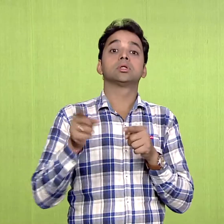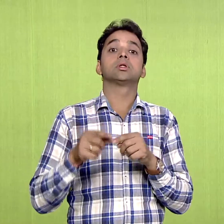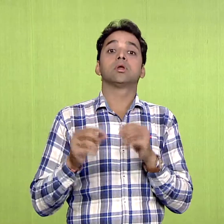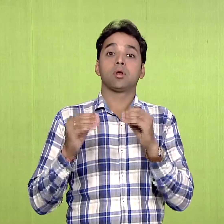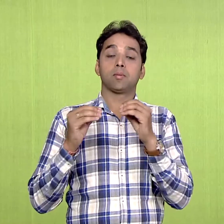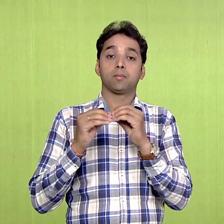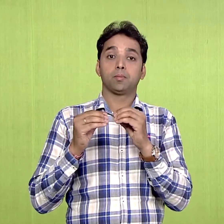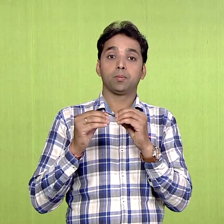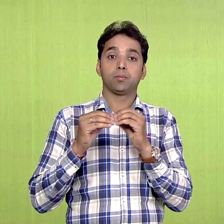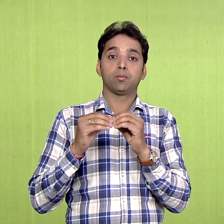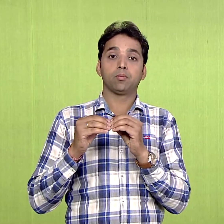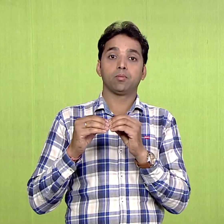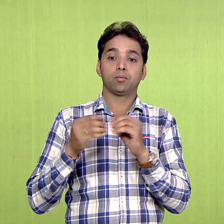of Madhya Pradesh.